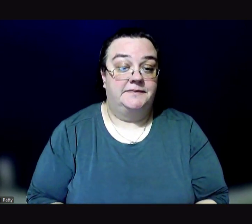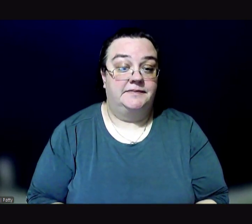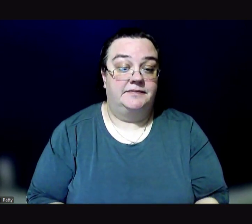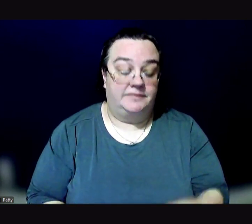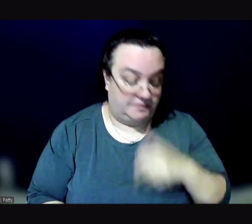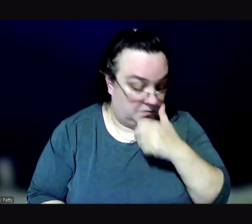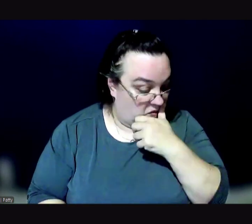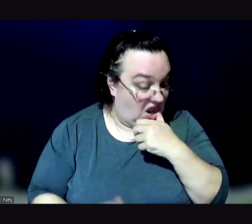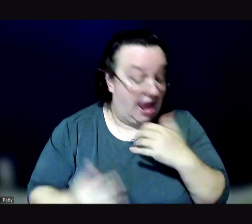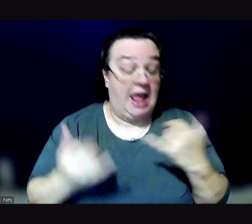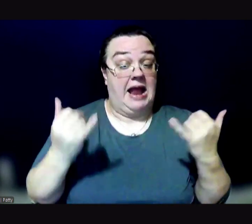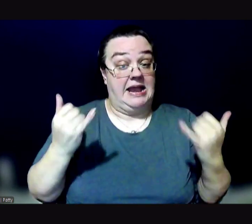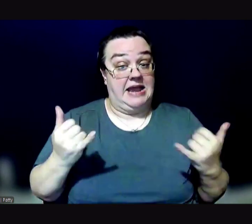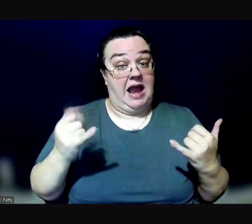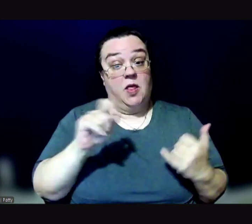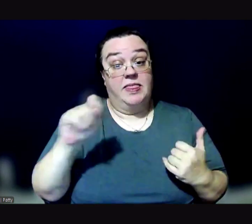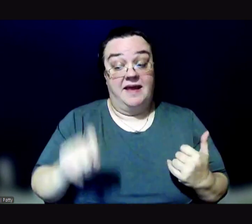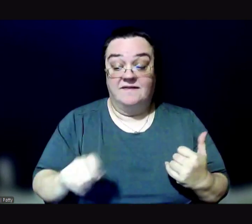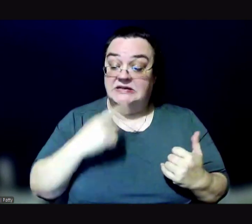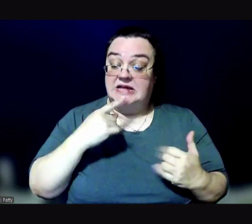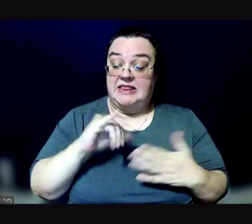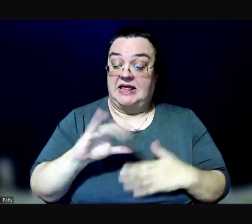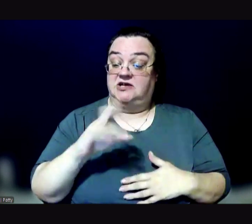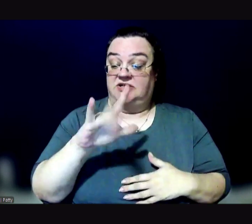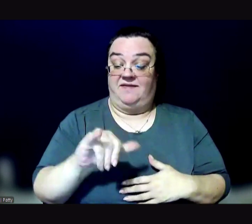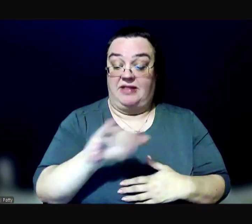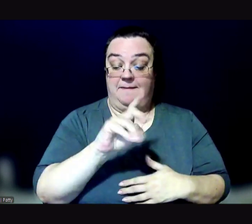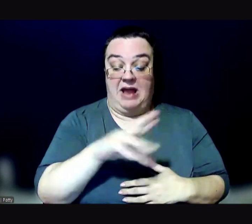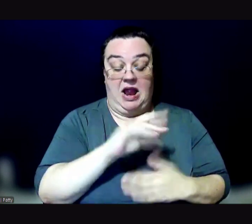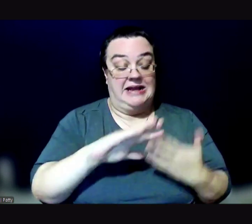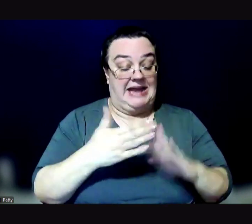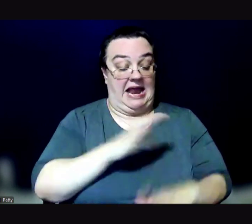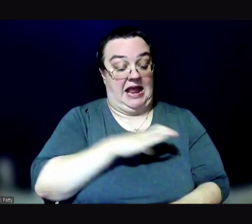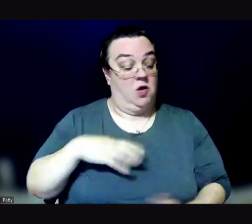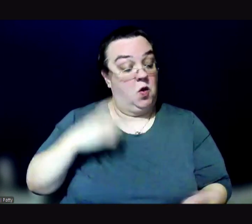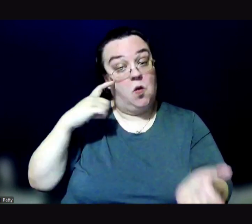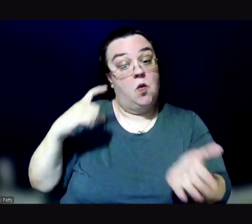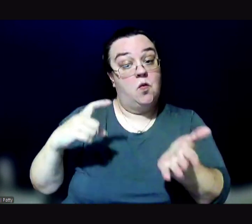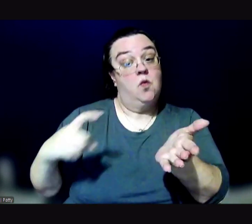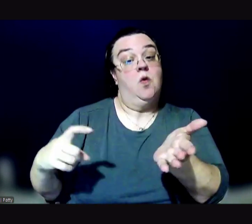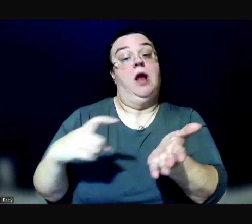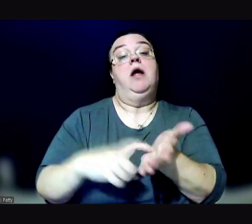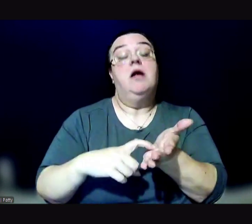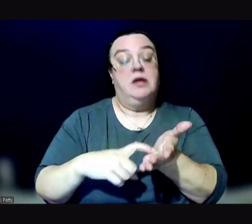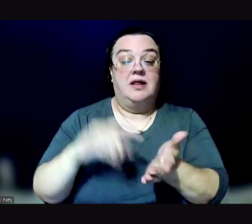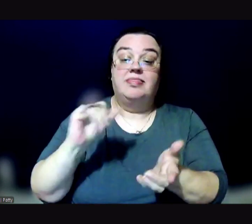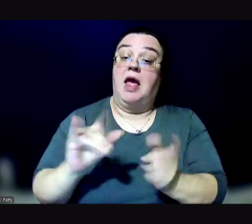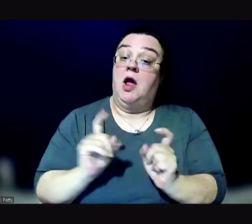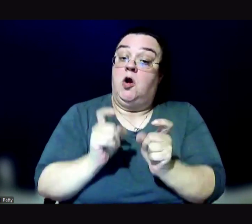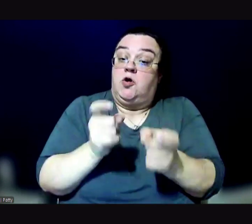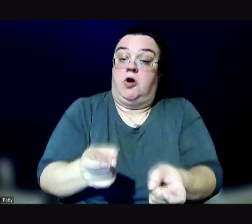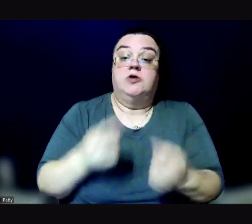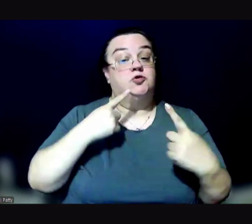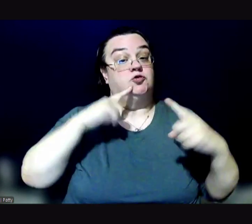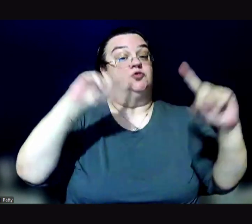Now, therefore, be it resolved that the Cheverly Mayor and Town Council recognizes and acknowledges the contributions, achievements, and influence of